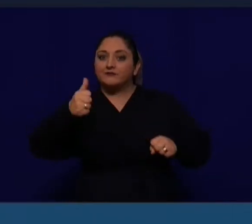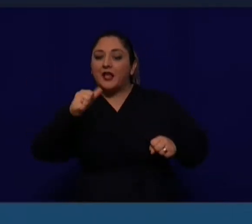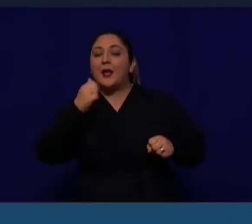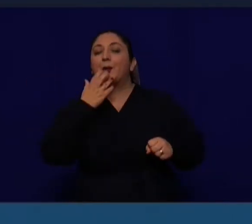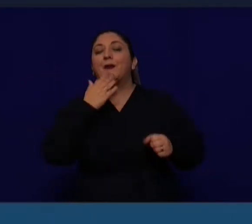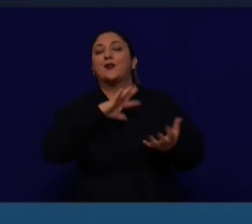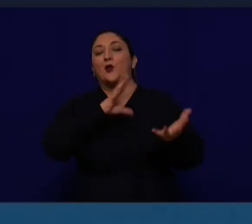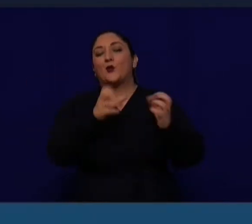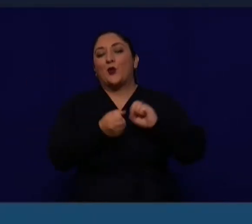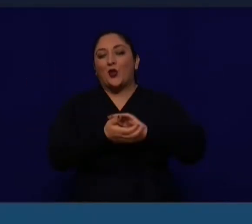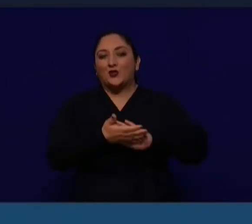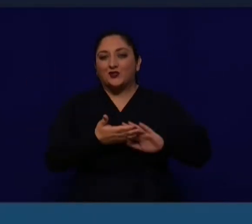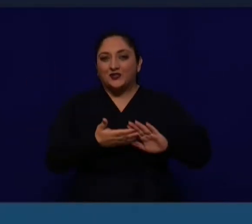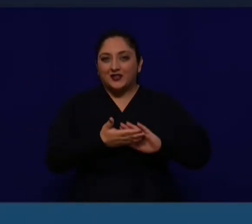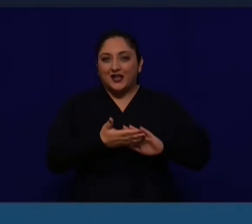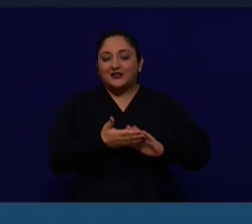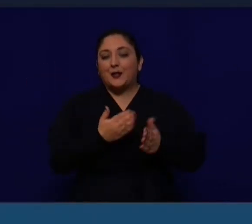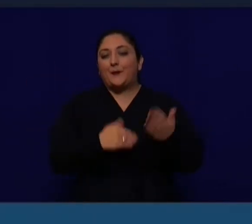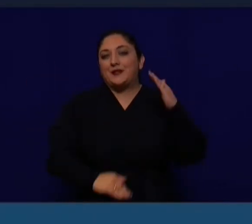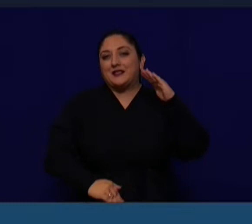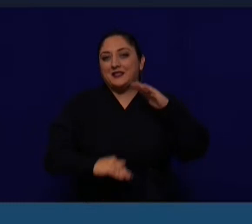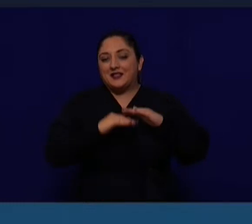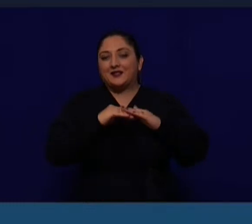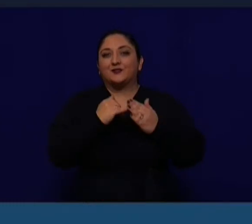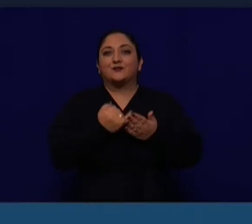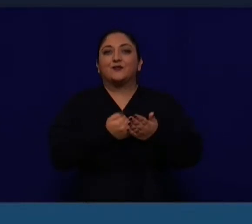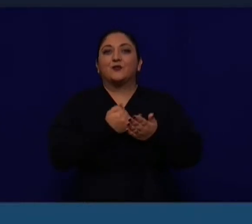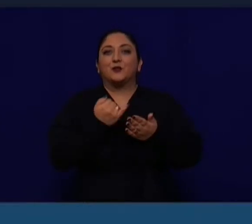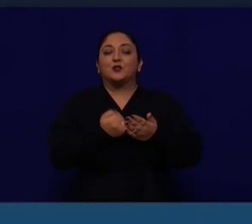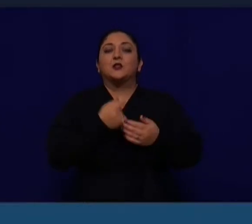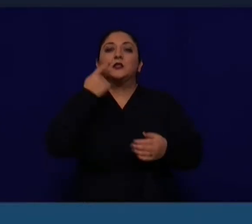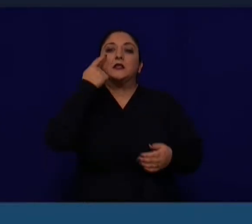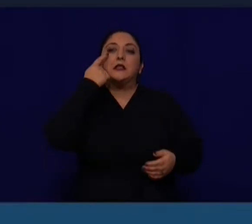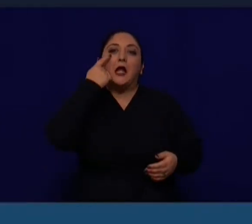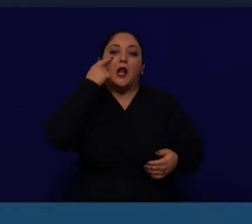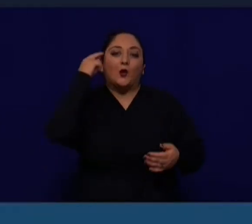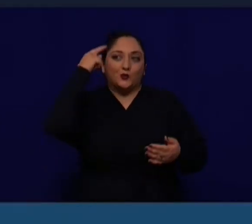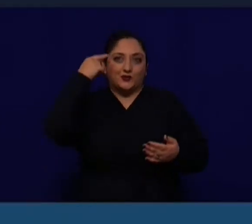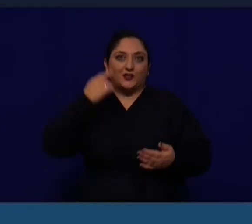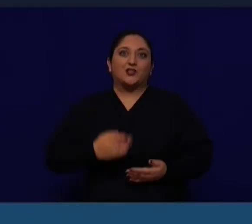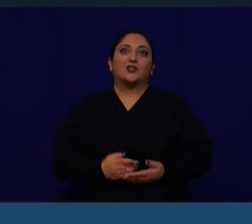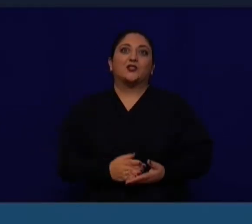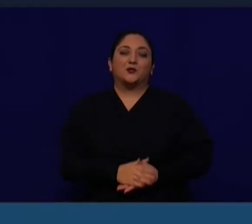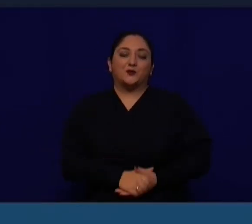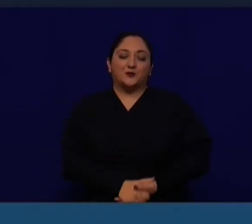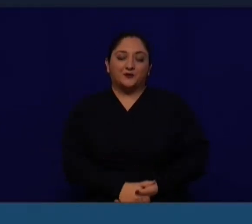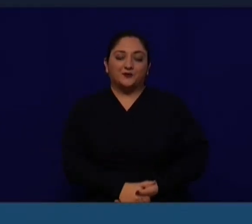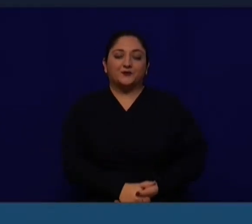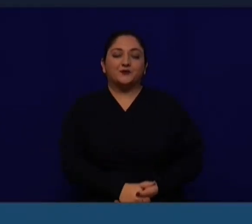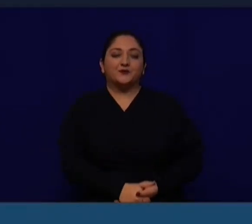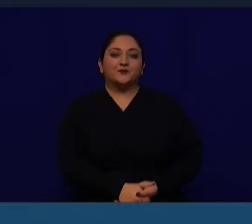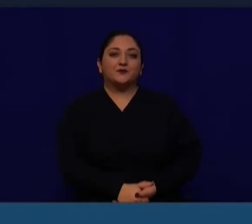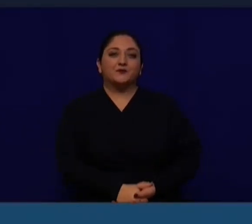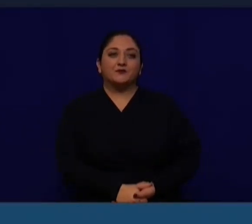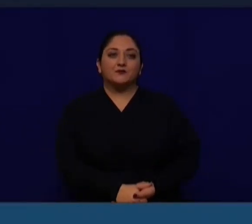lest u ikun hemm l-evidenza kollha available u kunu wkoll f'pożizzjoni li jkun jistgħu jinħarġu dawn iċ-ċertifikati.